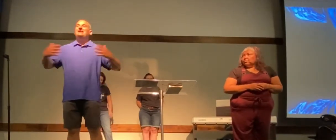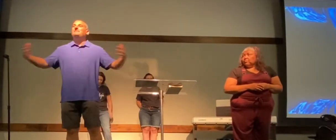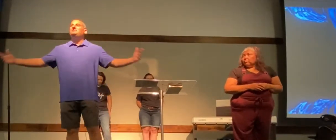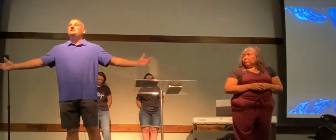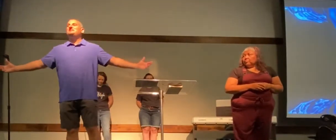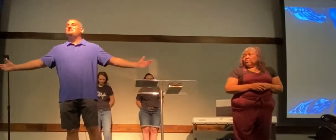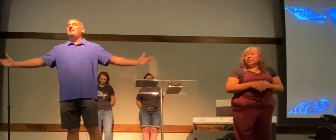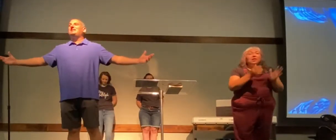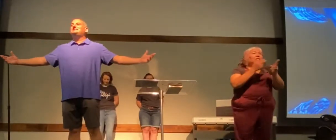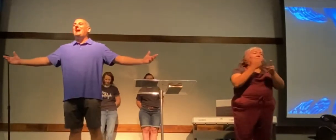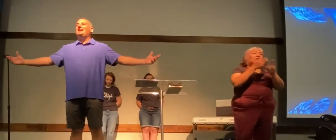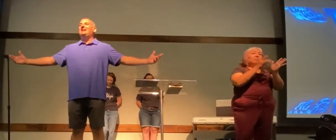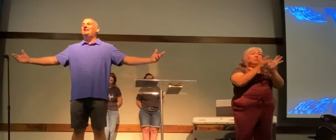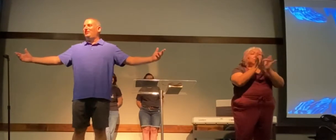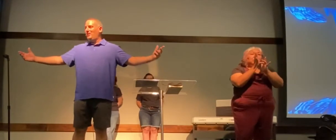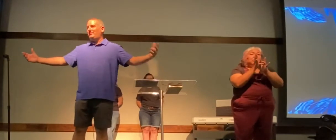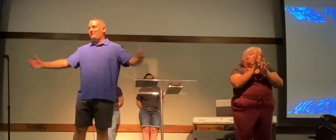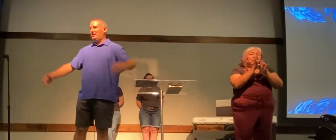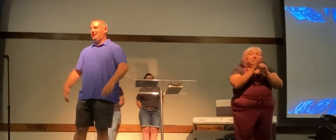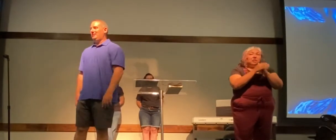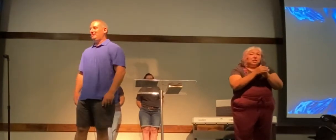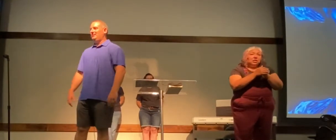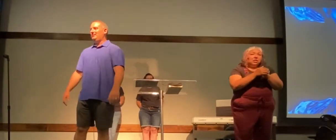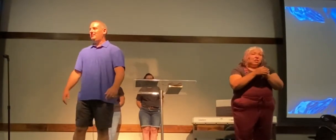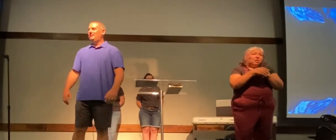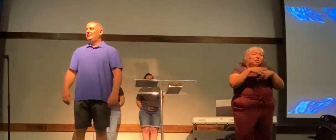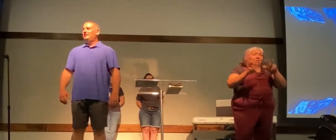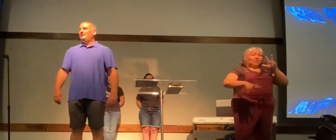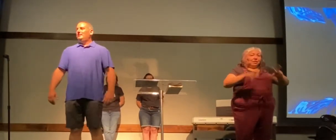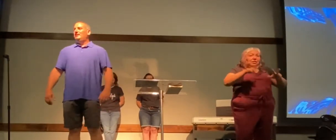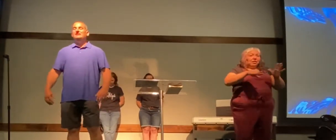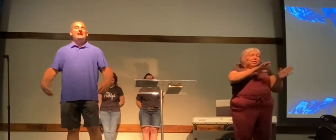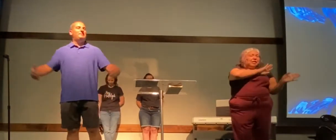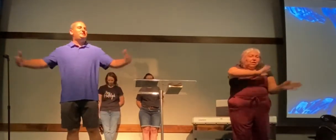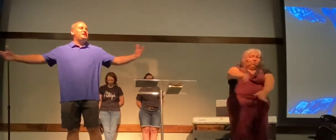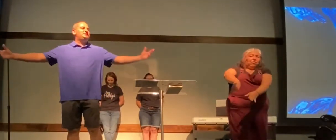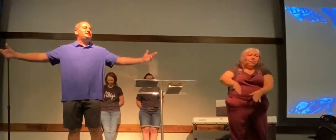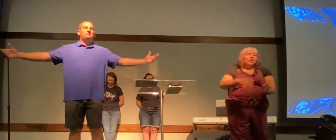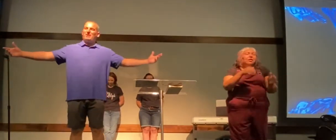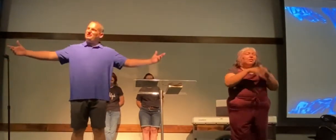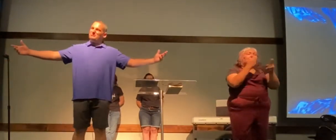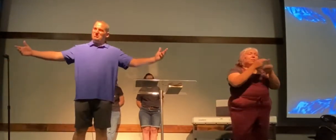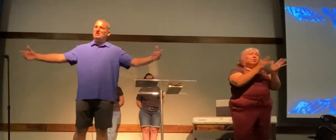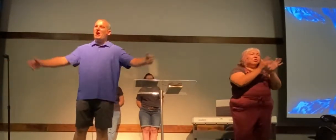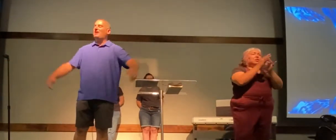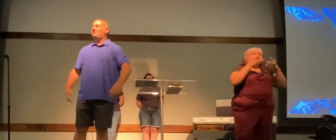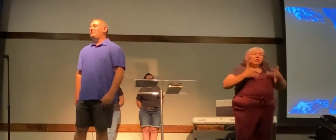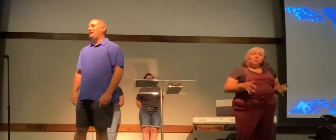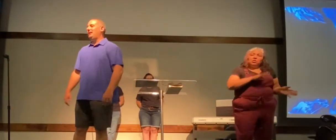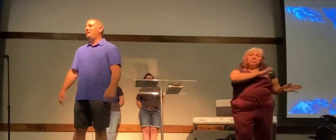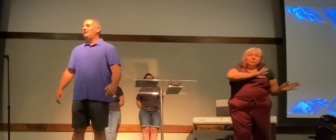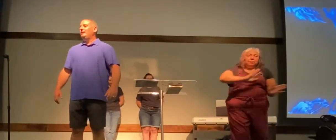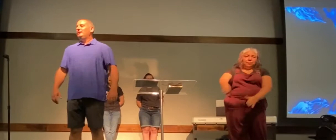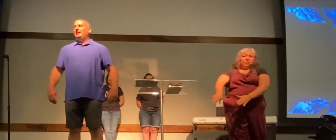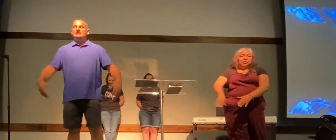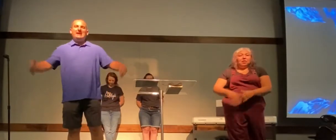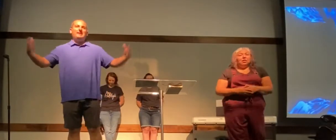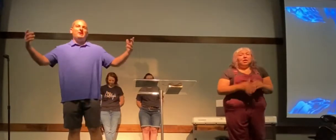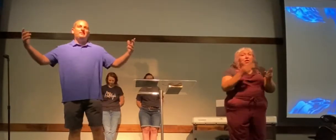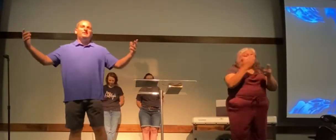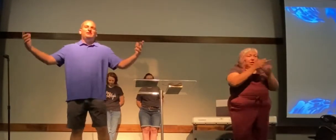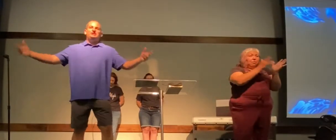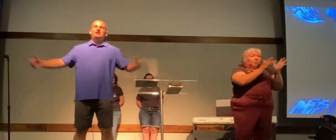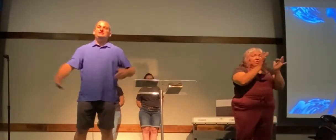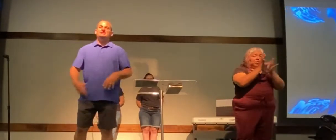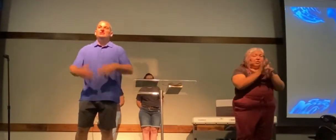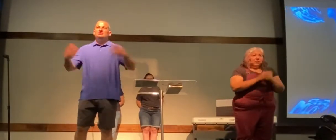In the name of Jesus, anxiety, get away from me. In the name of Jesus, depression, be gone from me. In the name